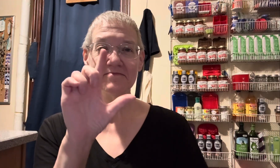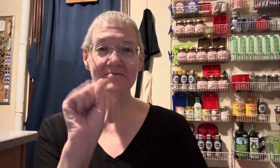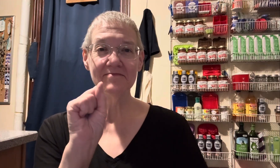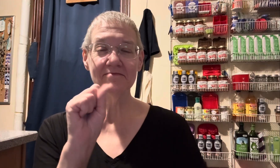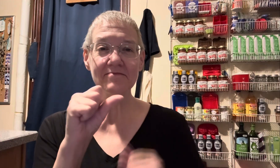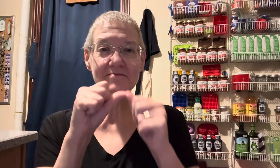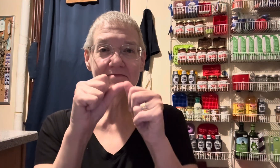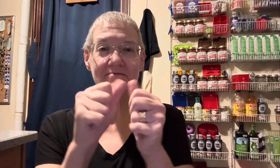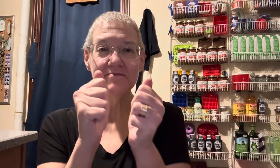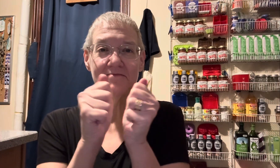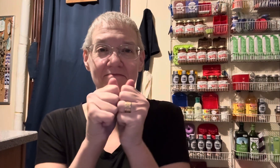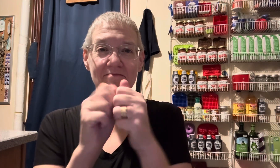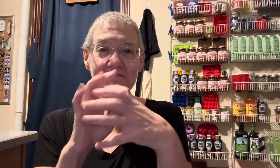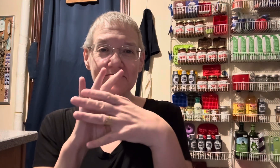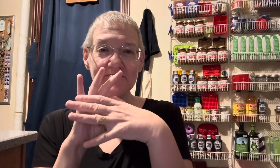specifically meats.